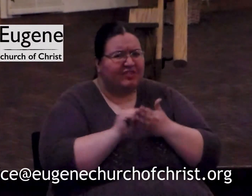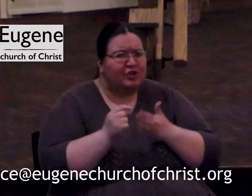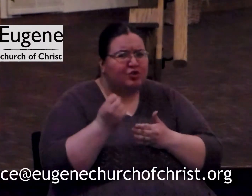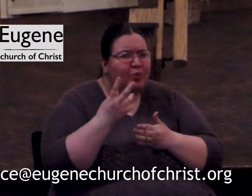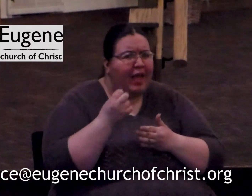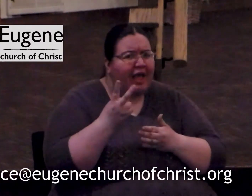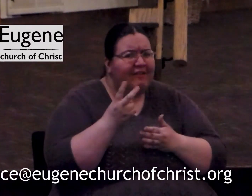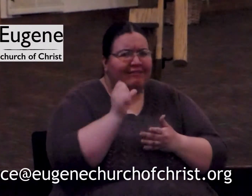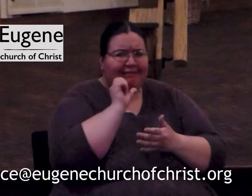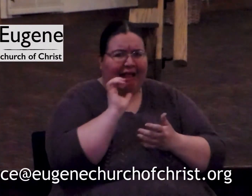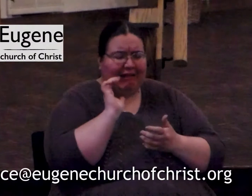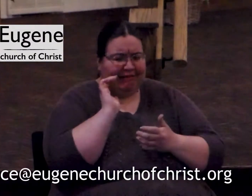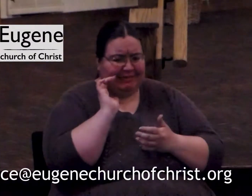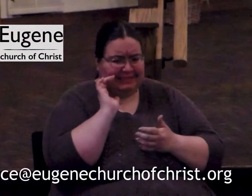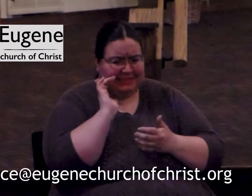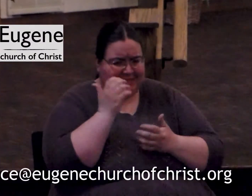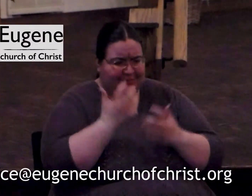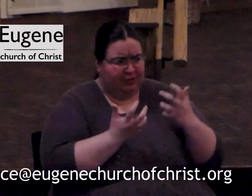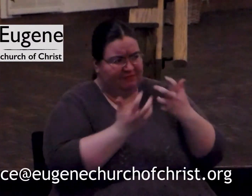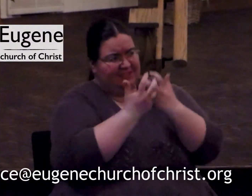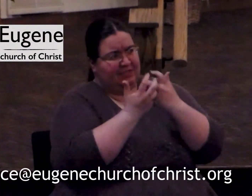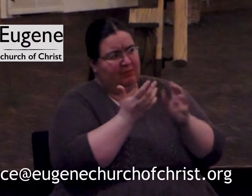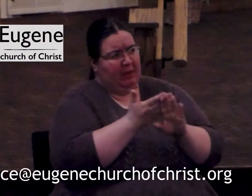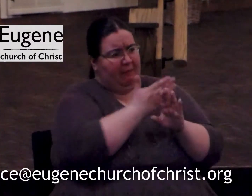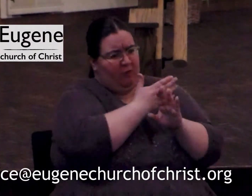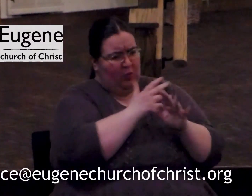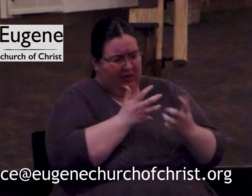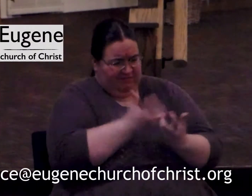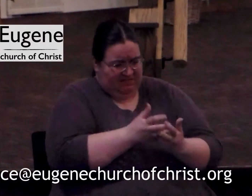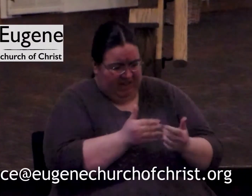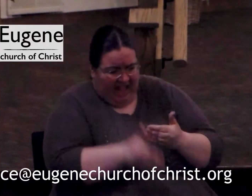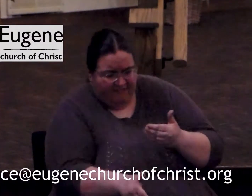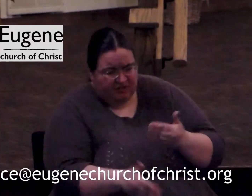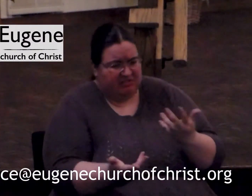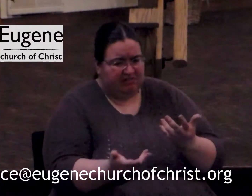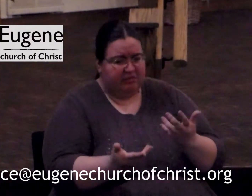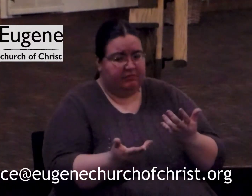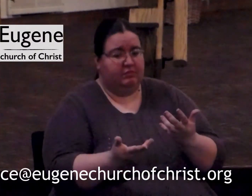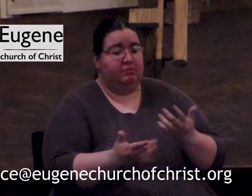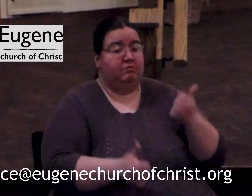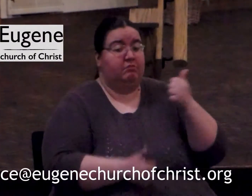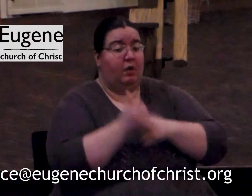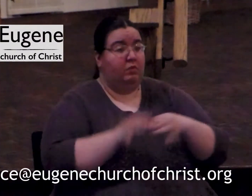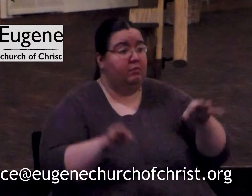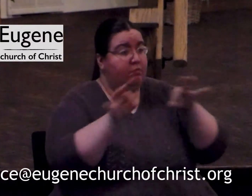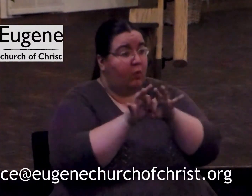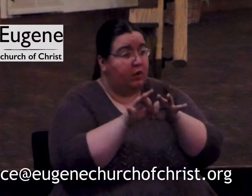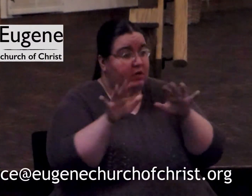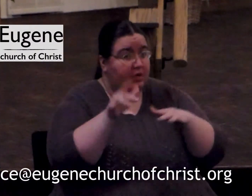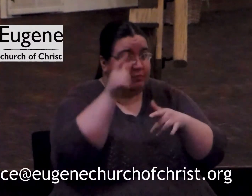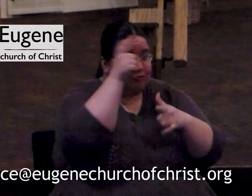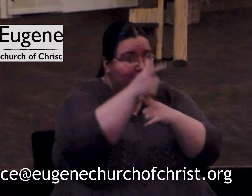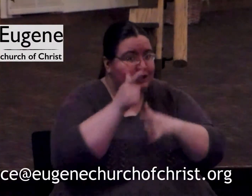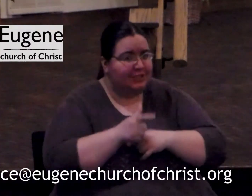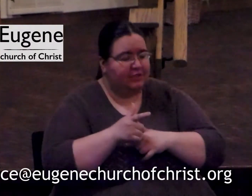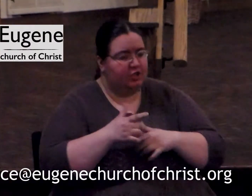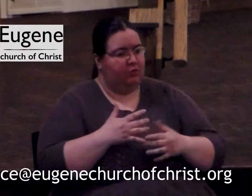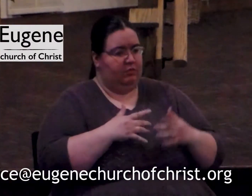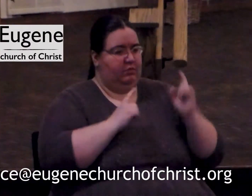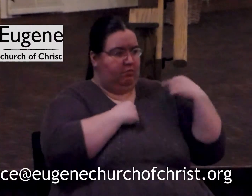two possibilities of where this can be going. But here in verse 12, he says something that doesn't seem to fit a whole lot with the stuff before it, and maybe not necessarily with the stuff after it, but here it is